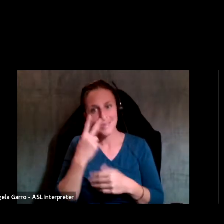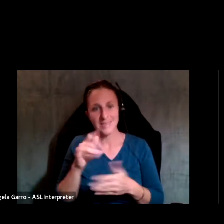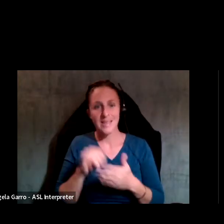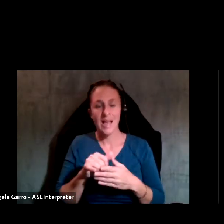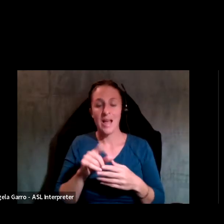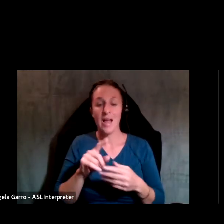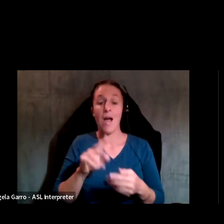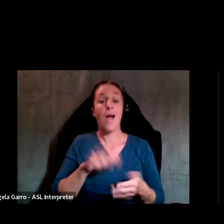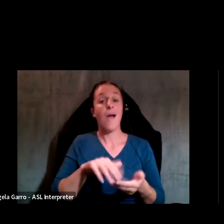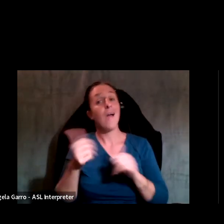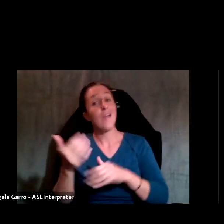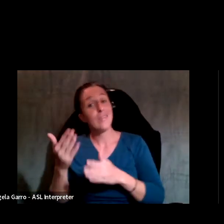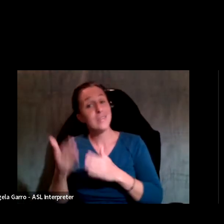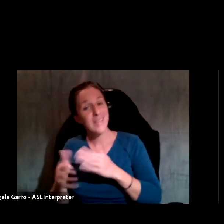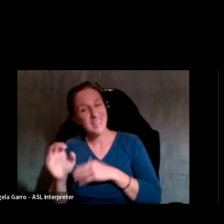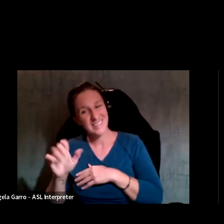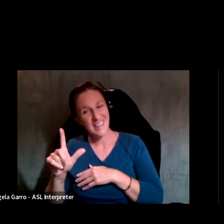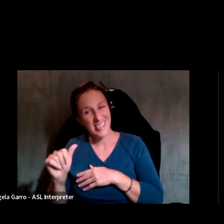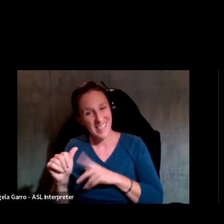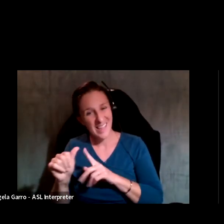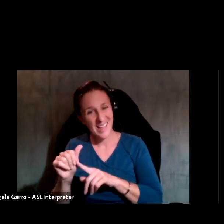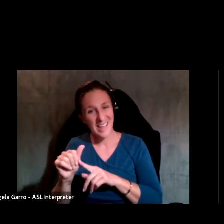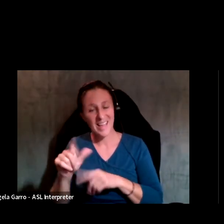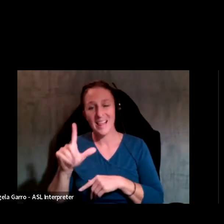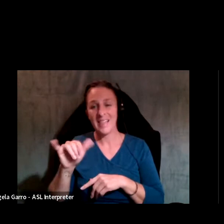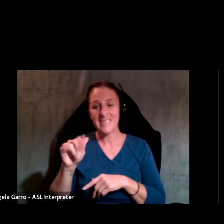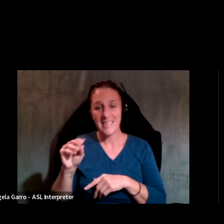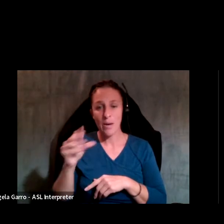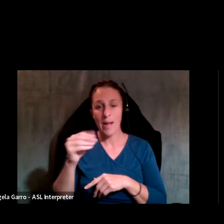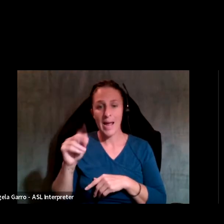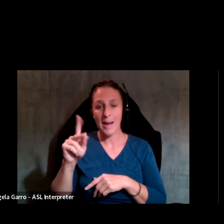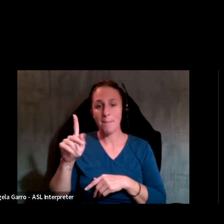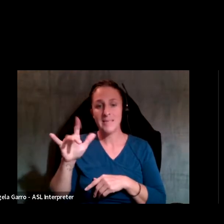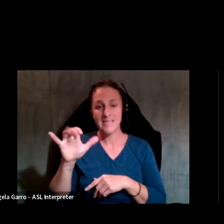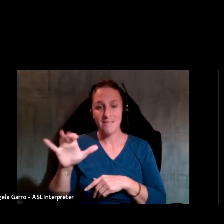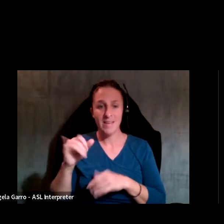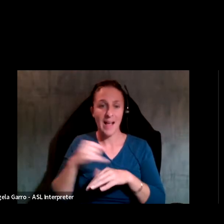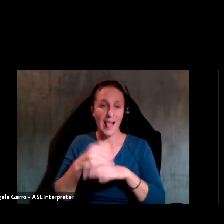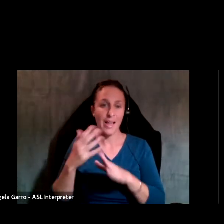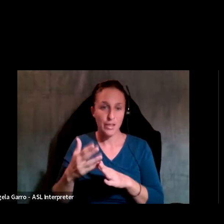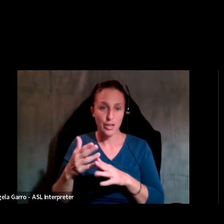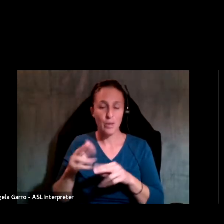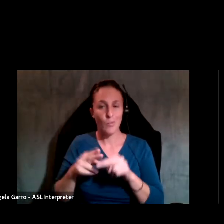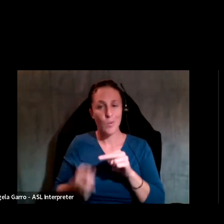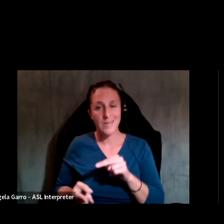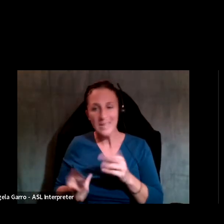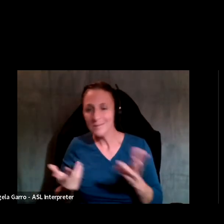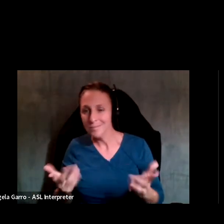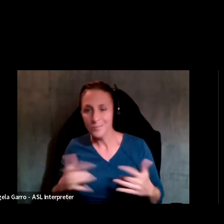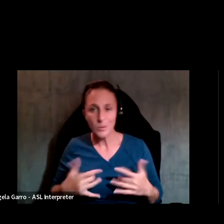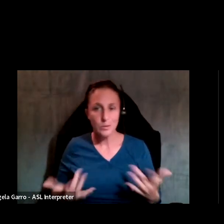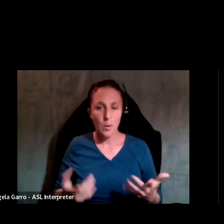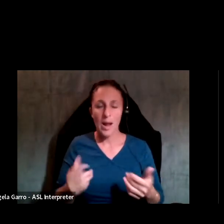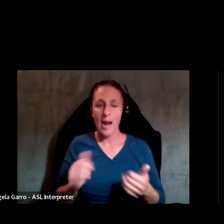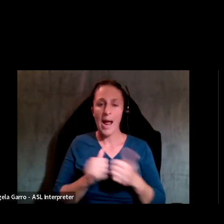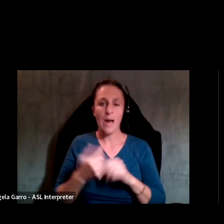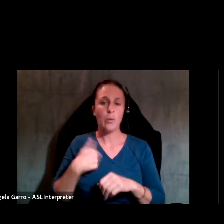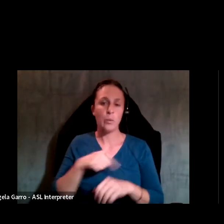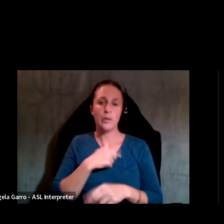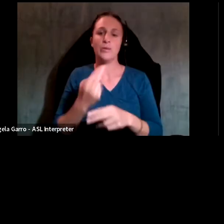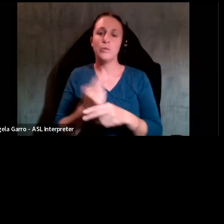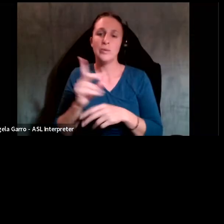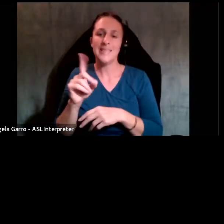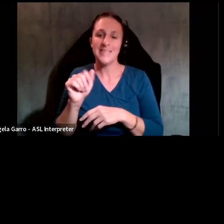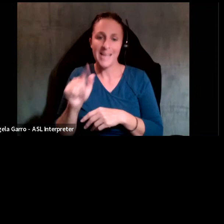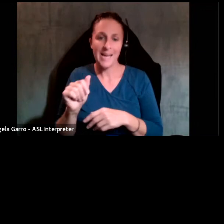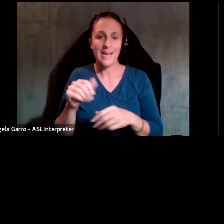the ELA, again, Latino and Pacific Islanders scores went down, and what's going on. So how do we use that data, at least in some